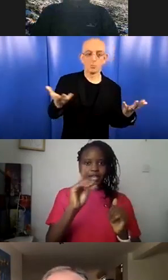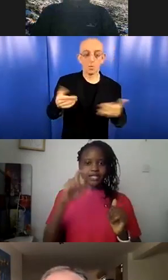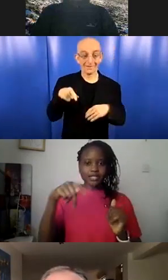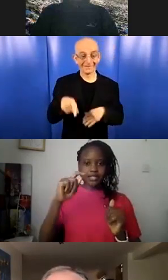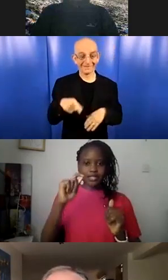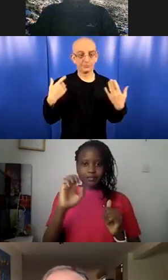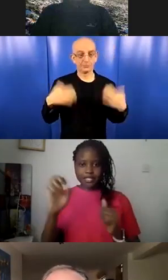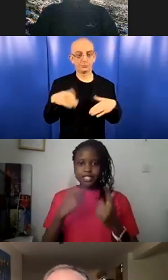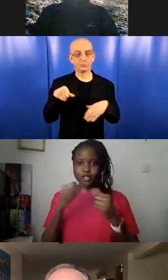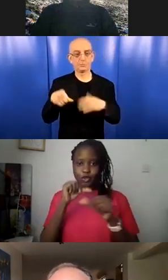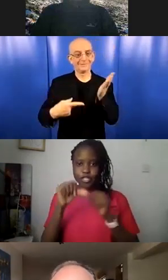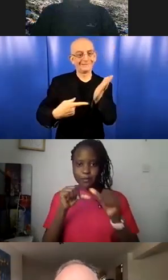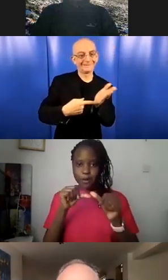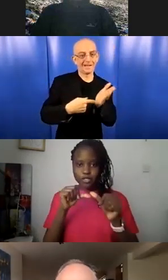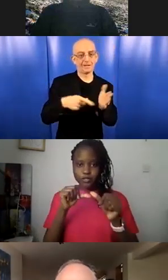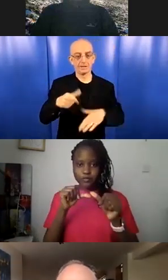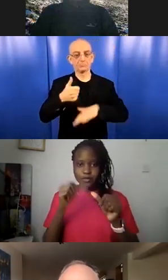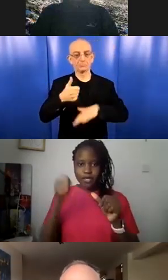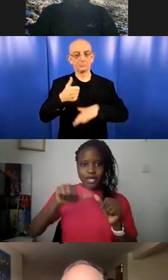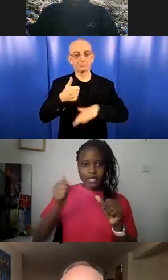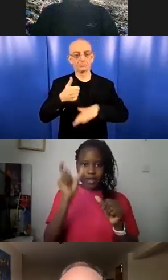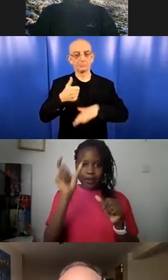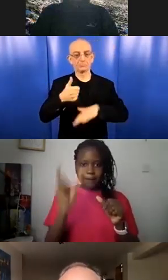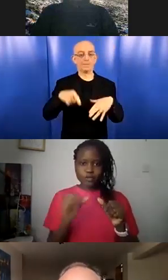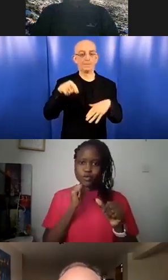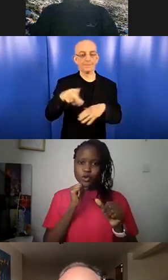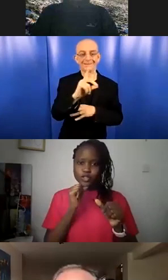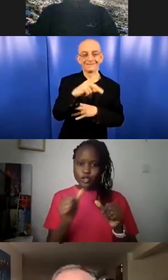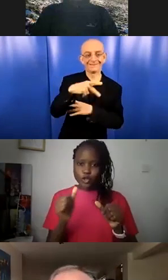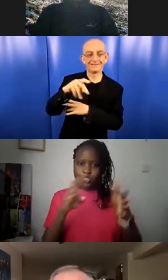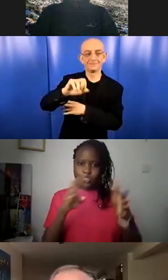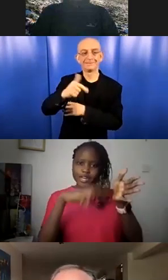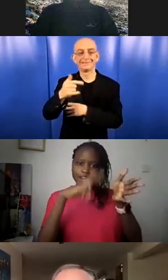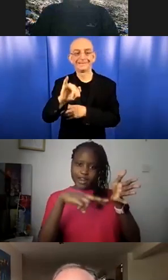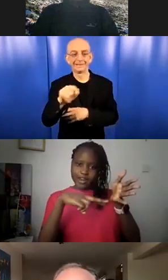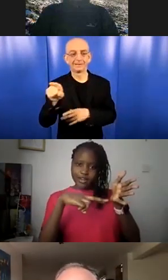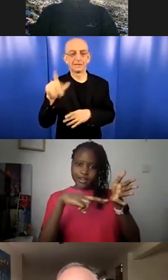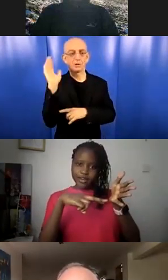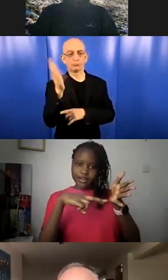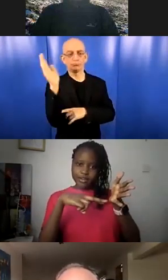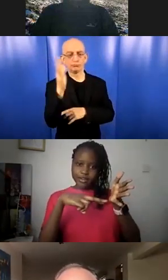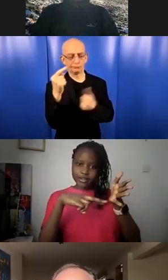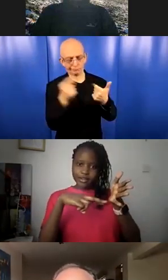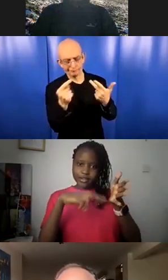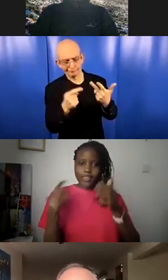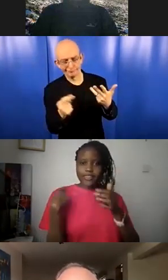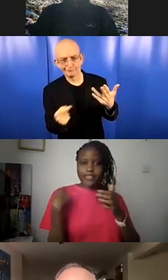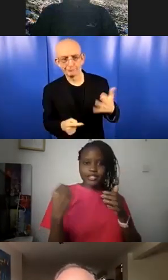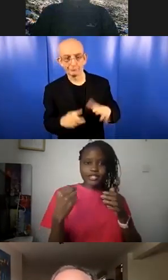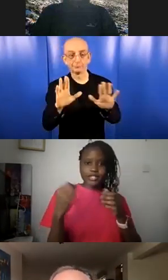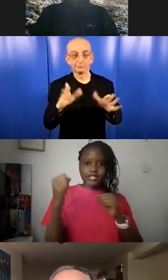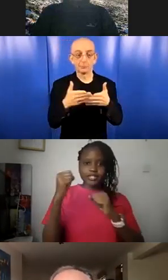her remarks. Anybody who has not yet read the recent systematic literature